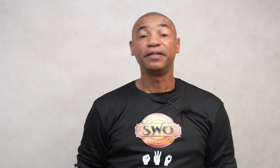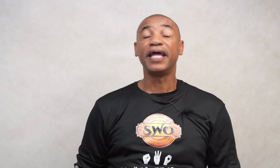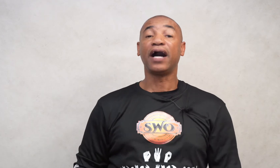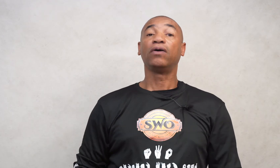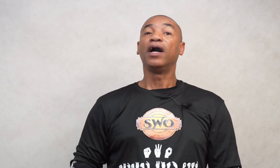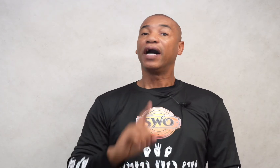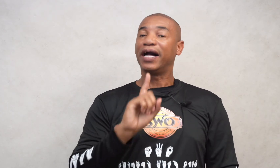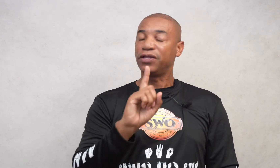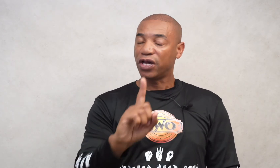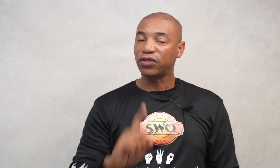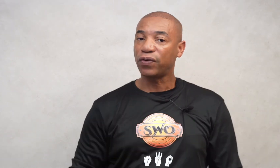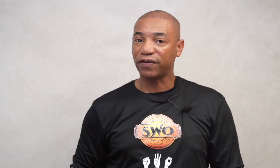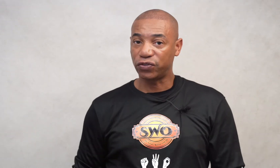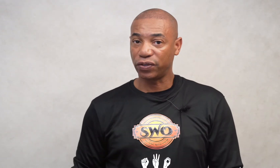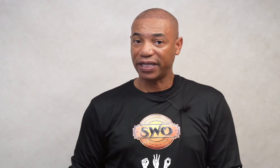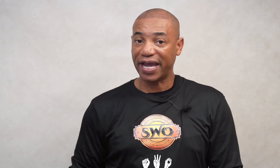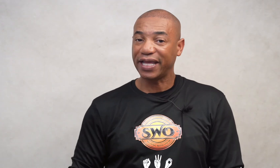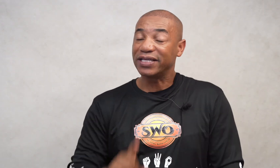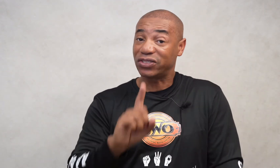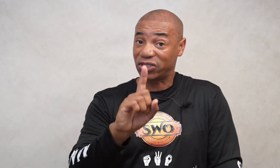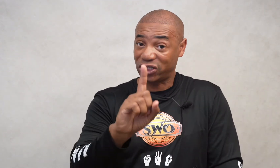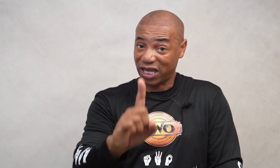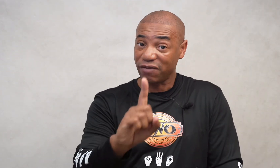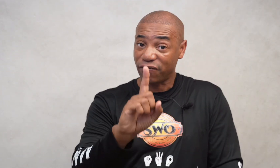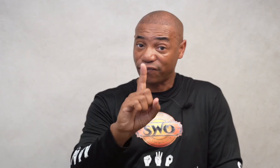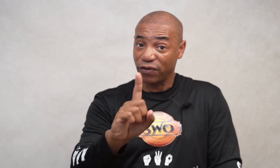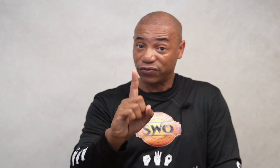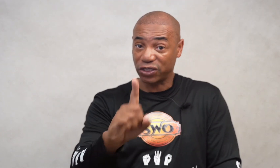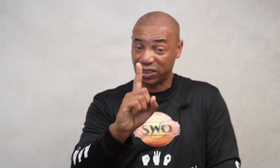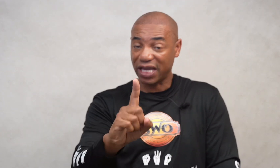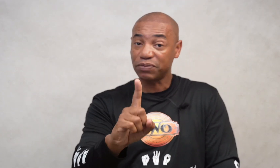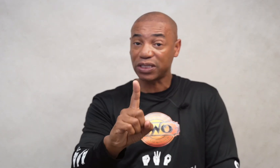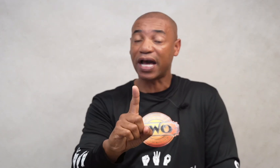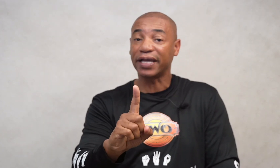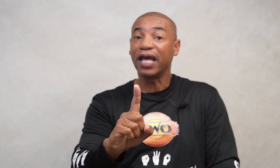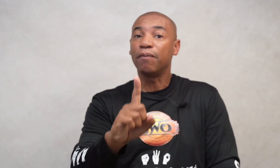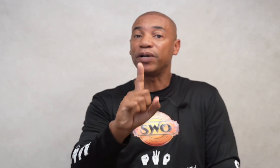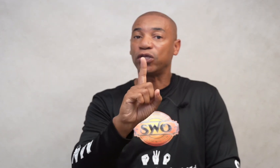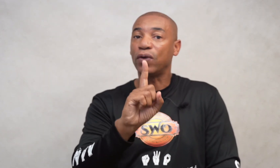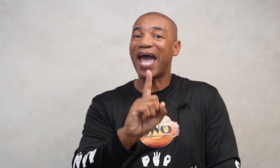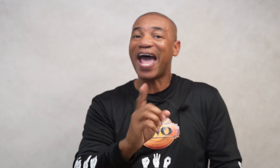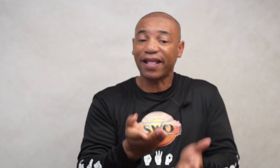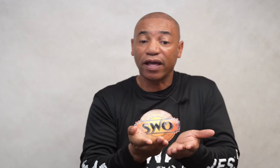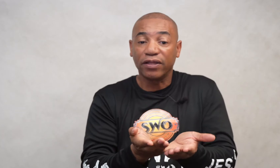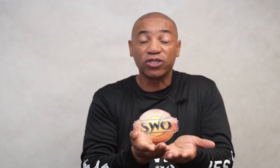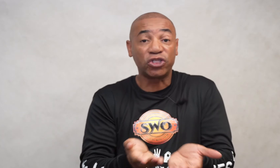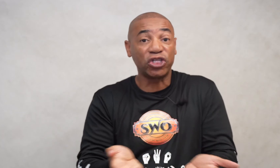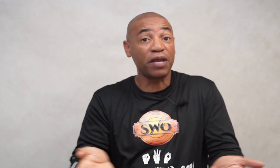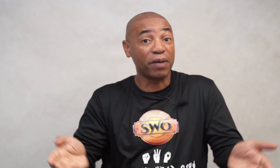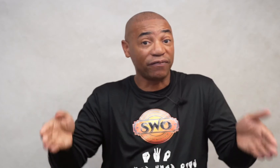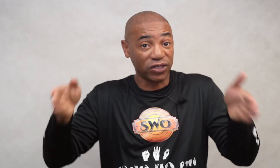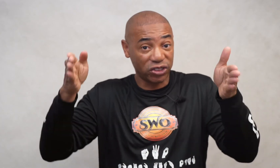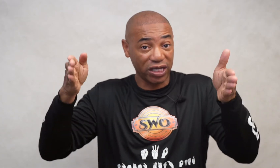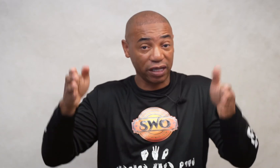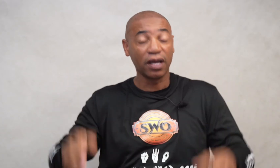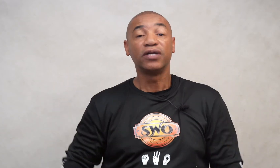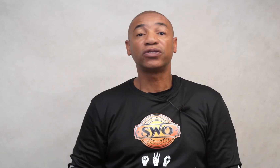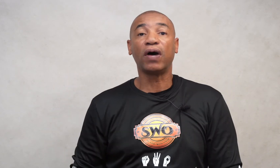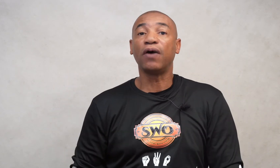Now, another way of doing that is the same sign, but you add the shape of the sink. So I would